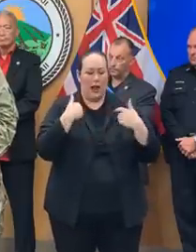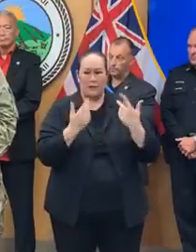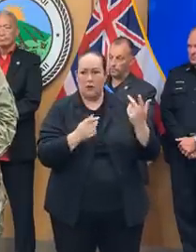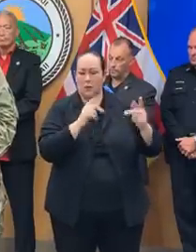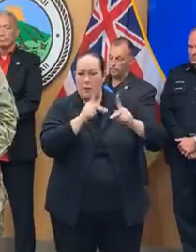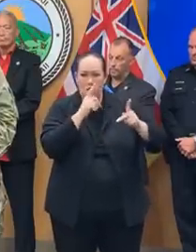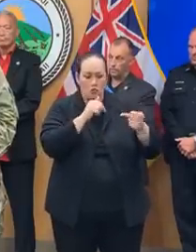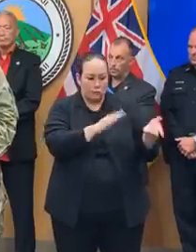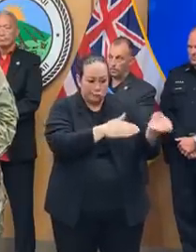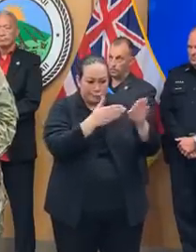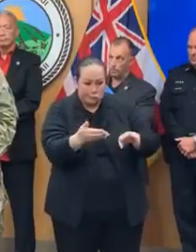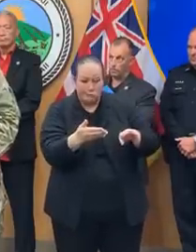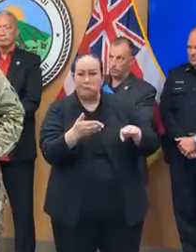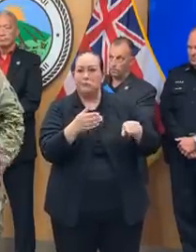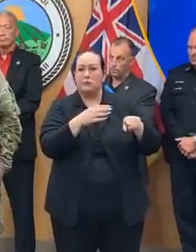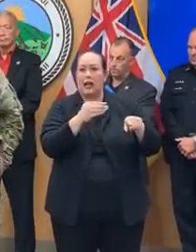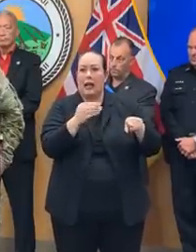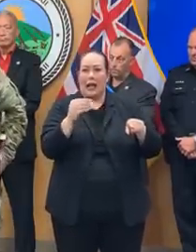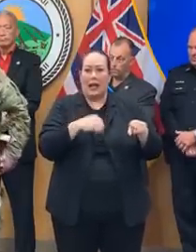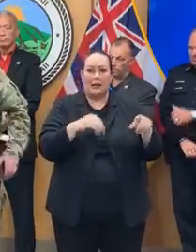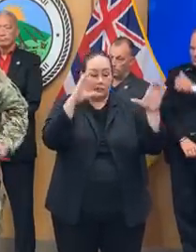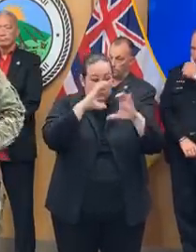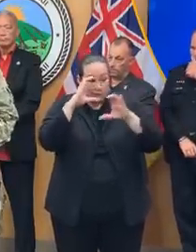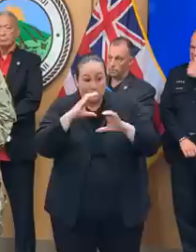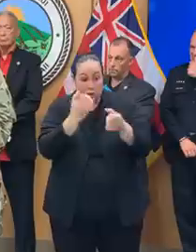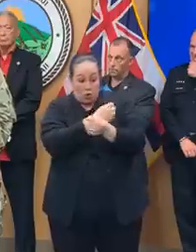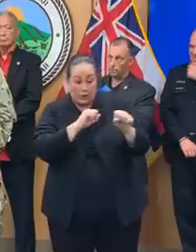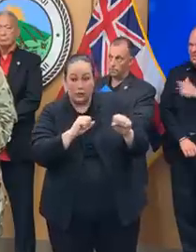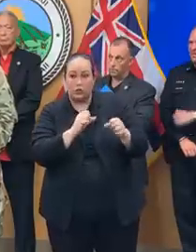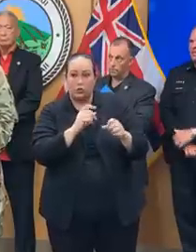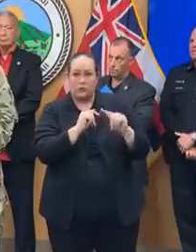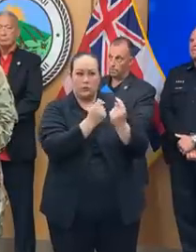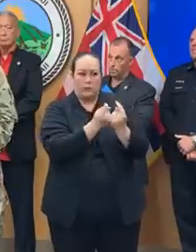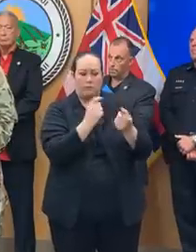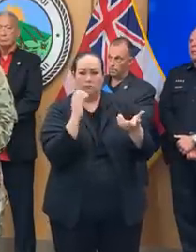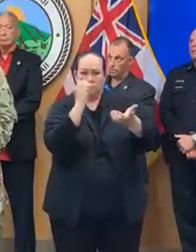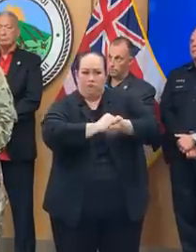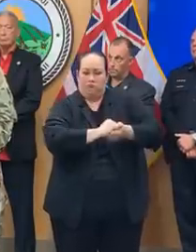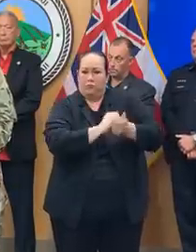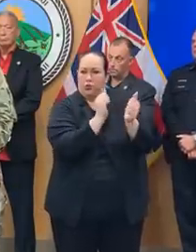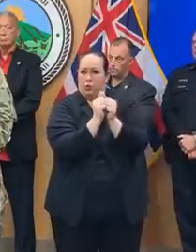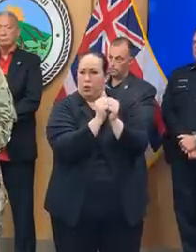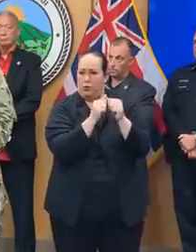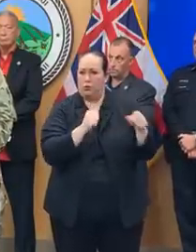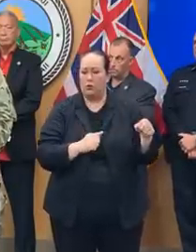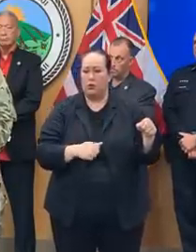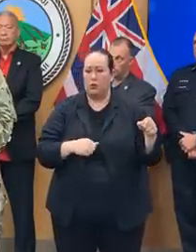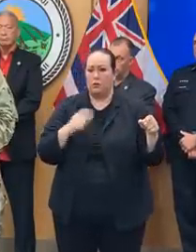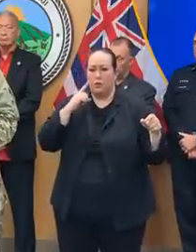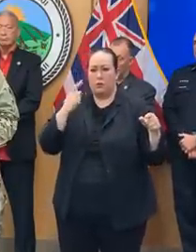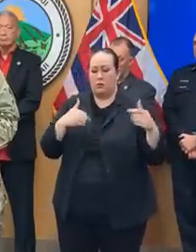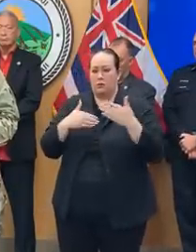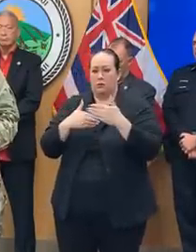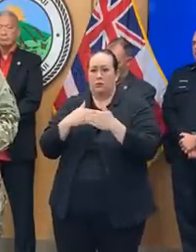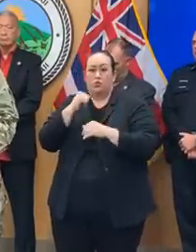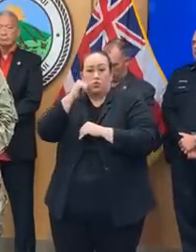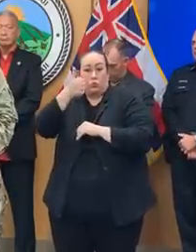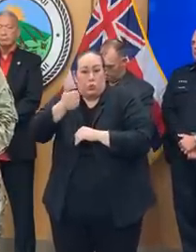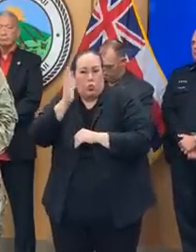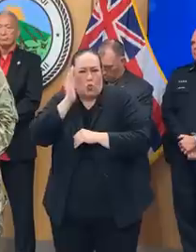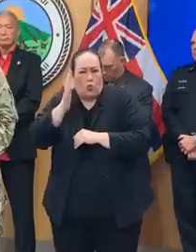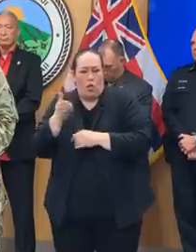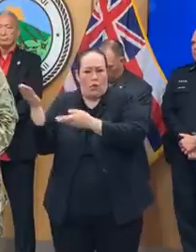embedded with the urban search and rescue teams. In the next 24 hours, we're going to bring in some additional security folks. These will further